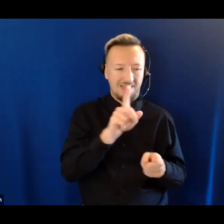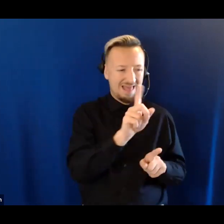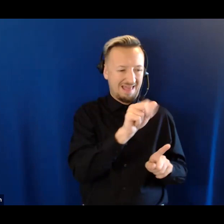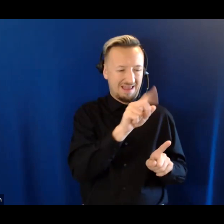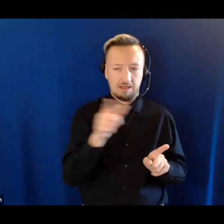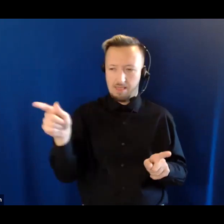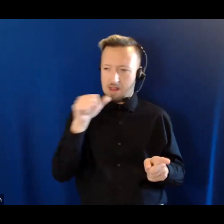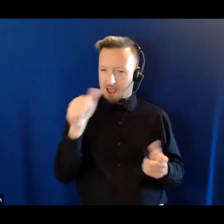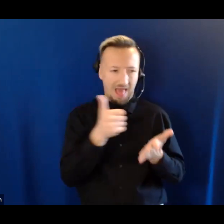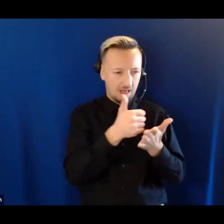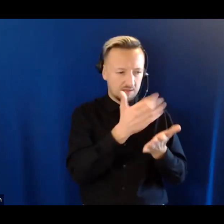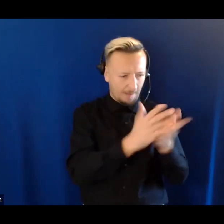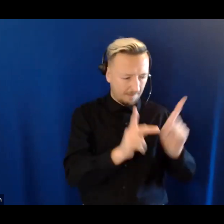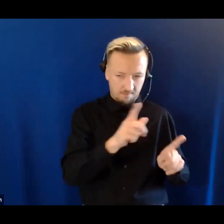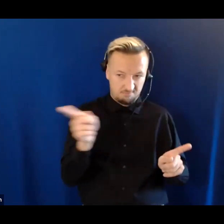we have